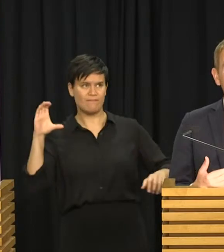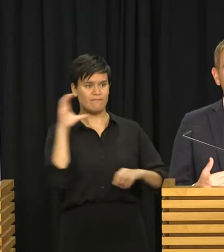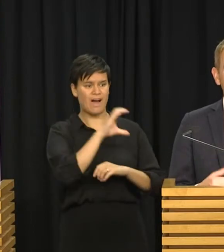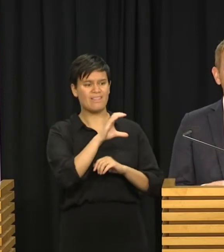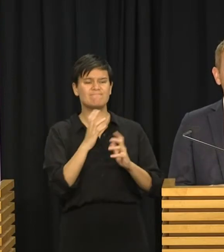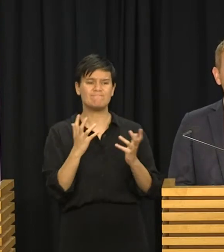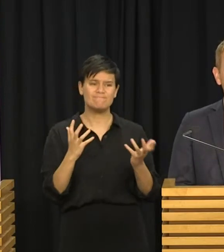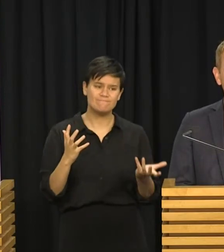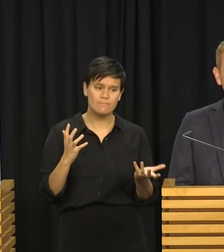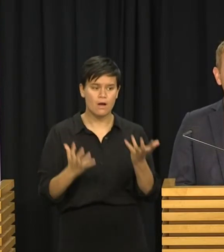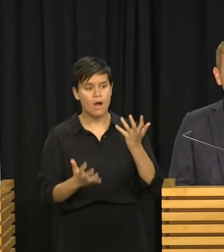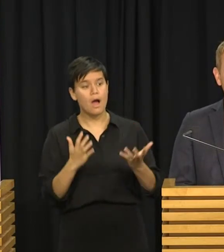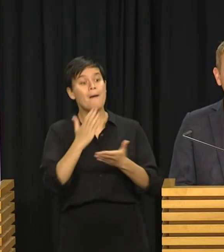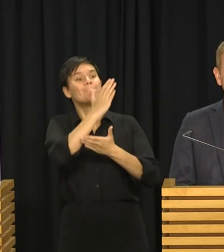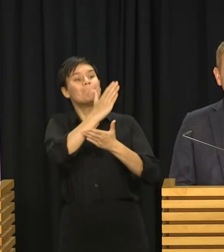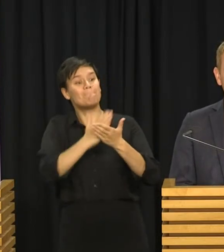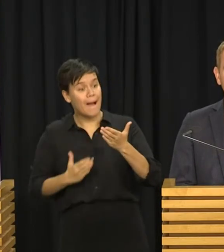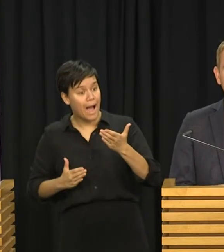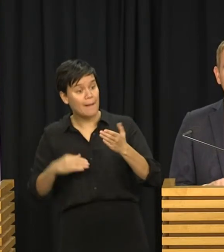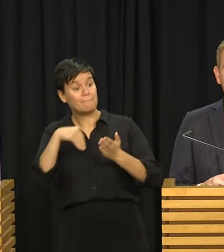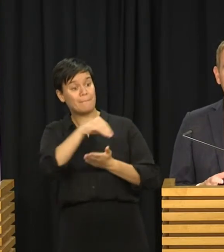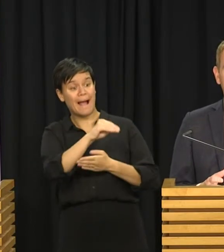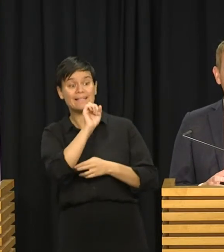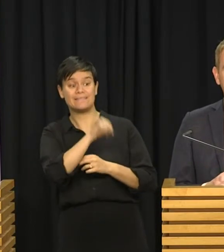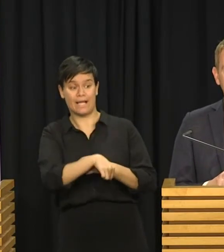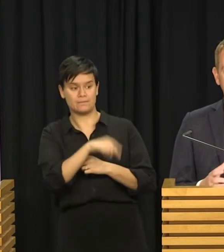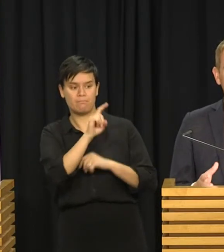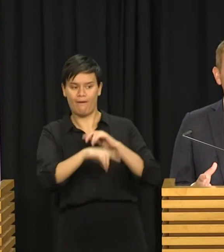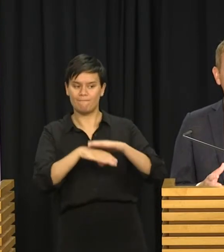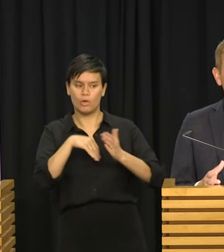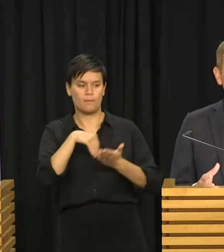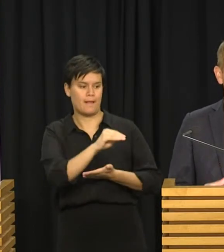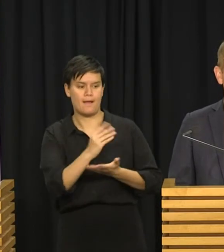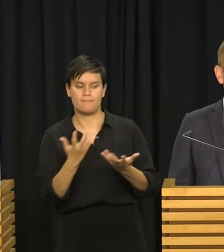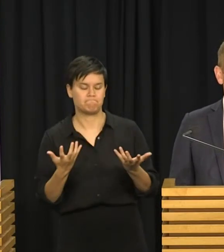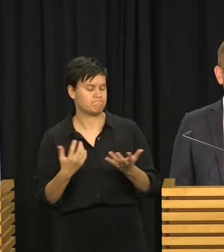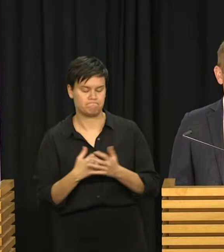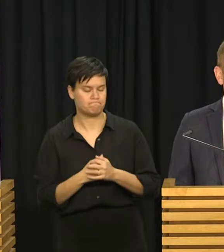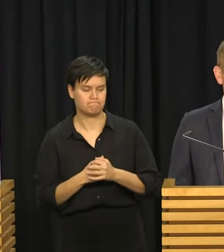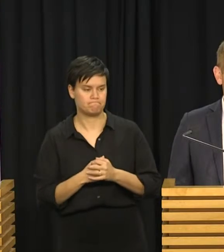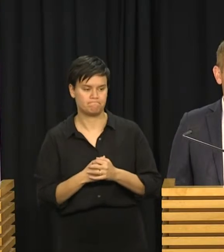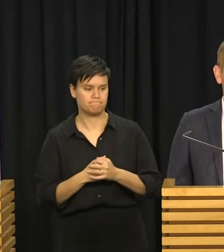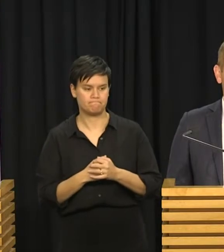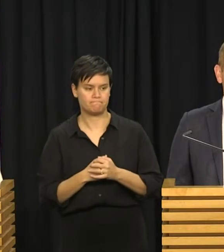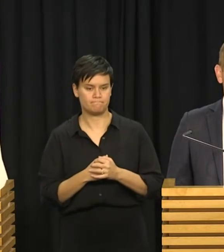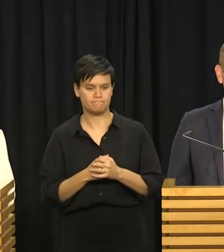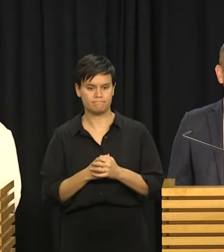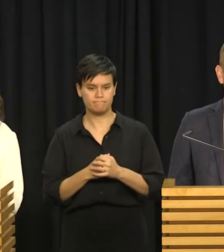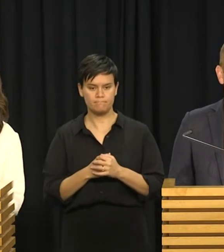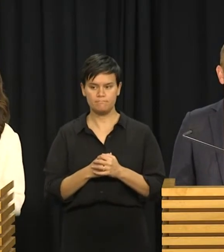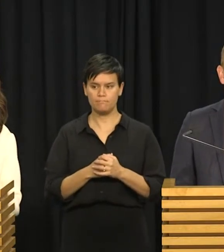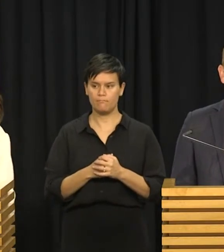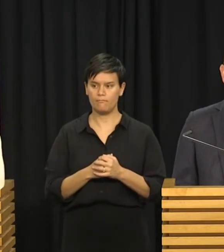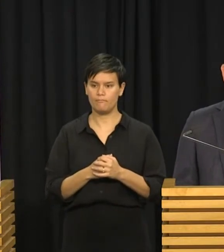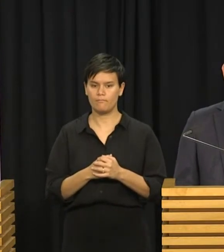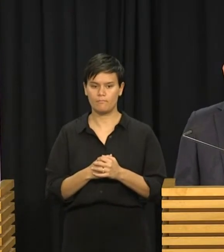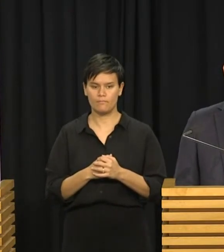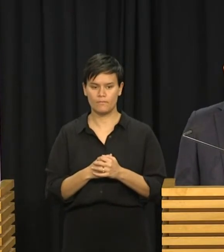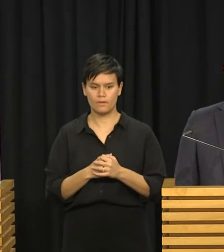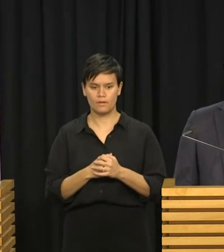partially subsidising their ability to come in, but we're certainly not meeting the full subsidy of that. Okay.